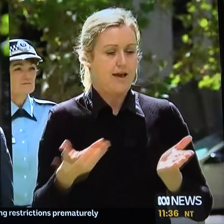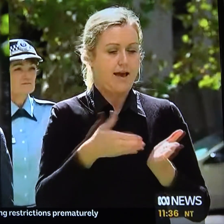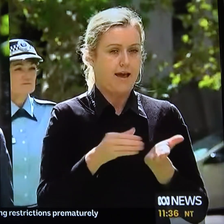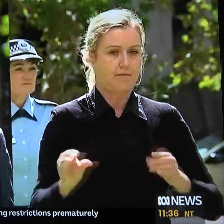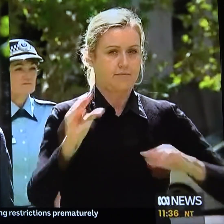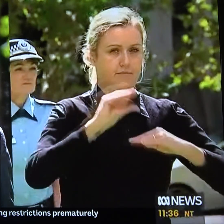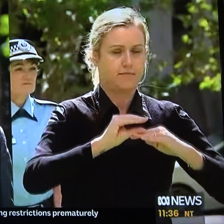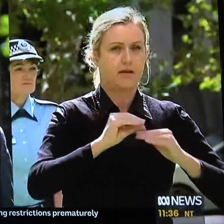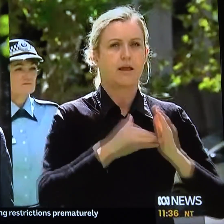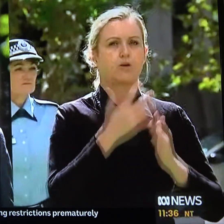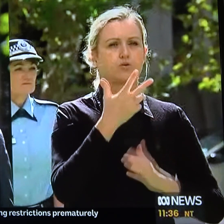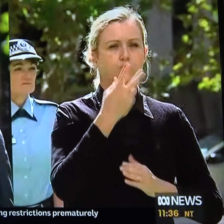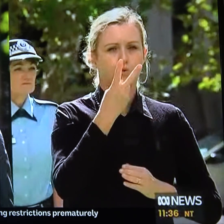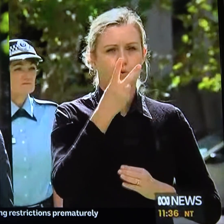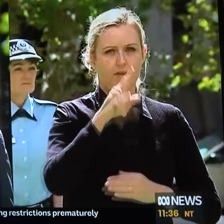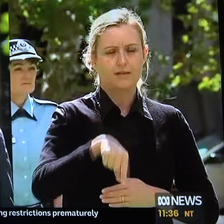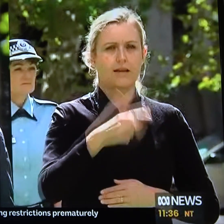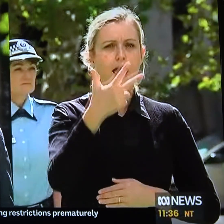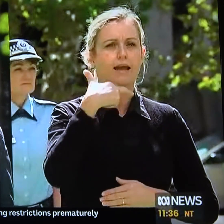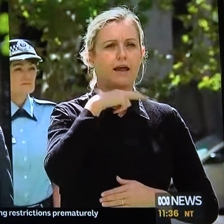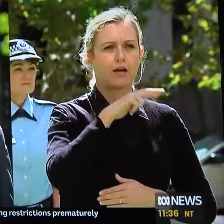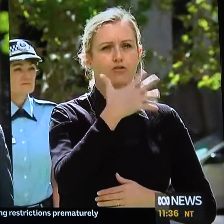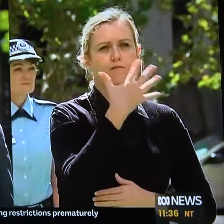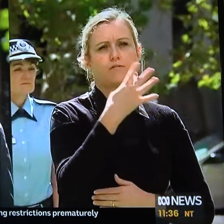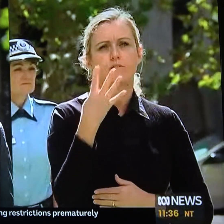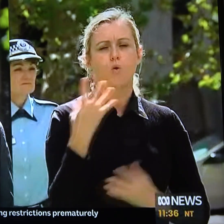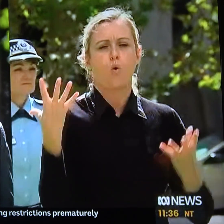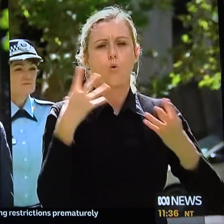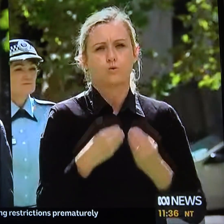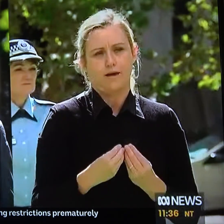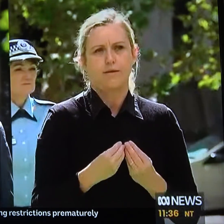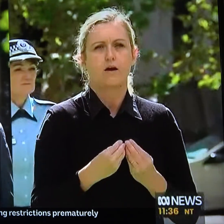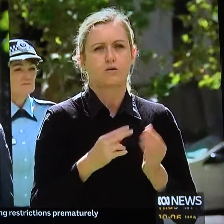Total people tested right across New South Wales,